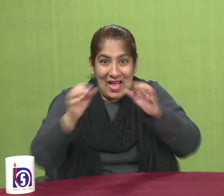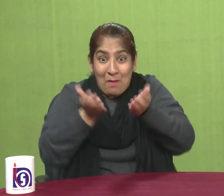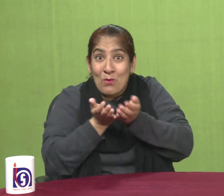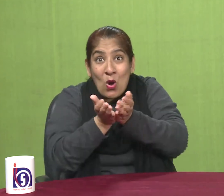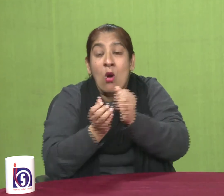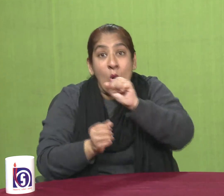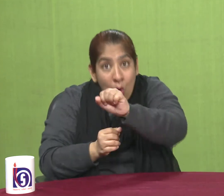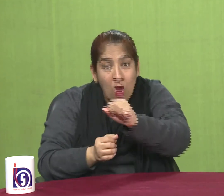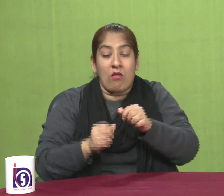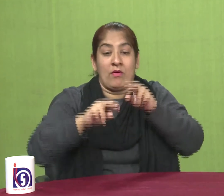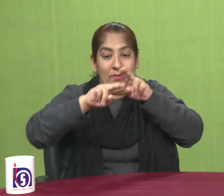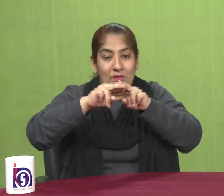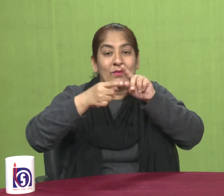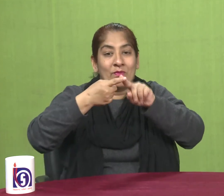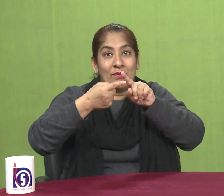Pay dock dues.